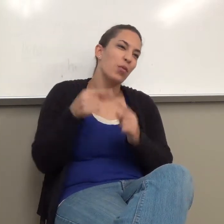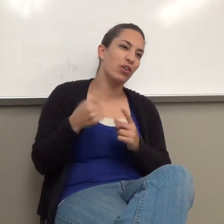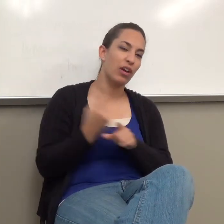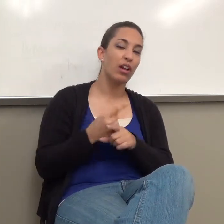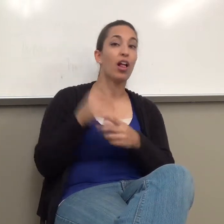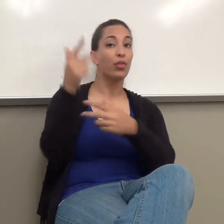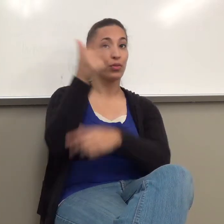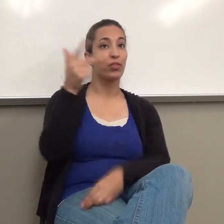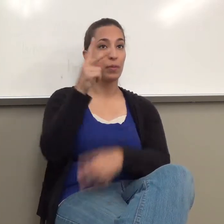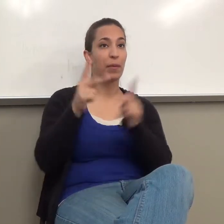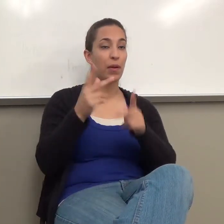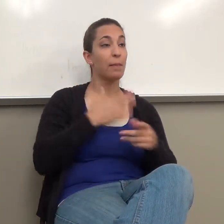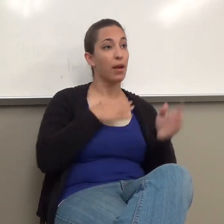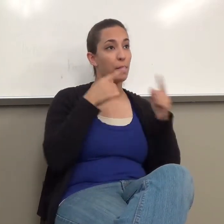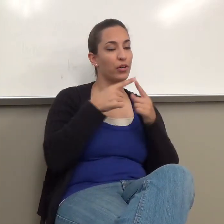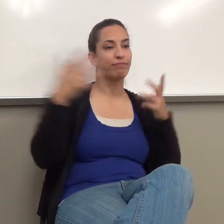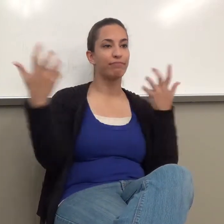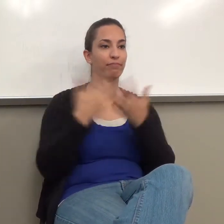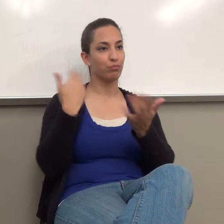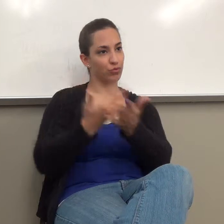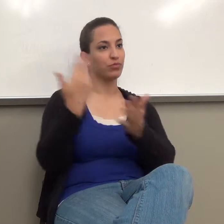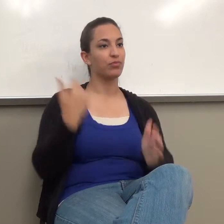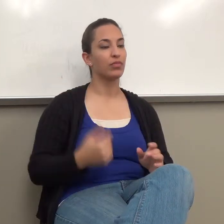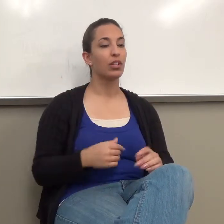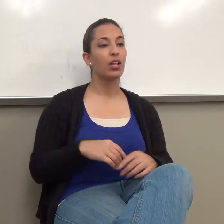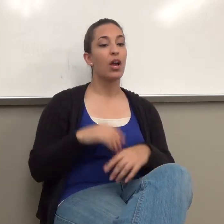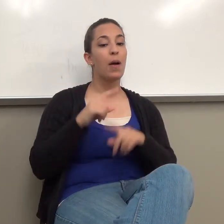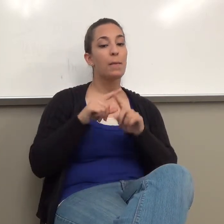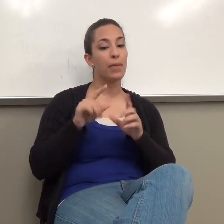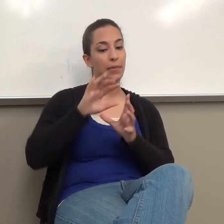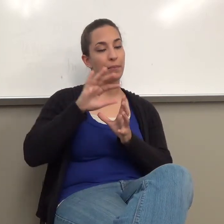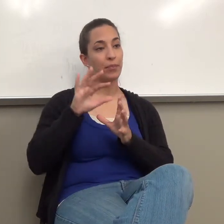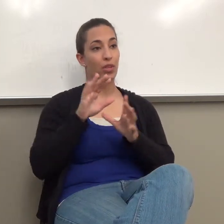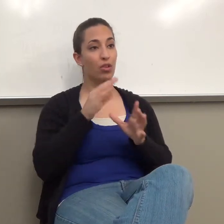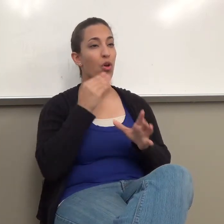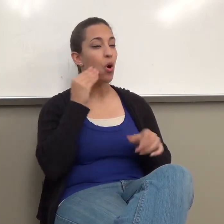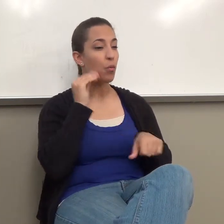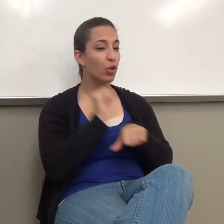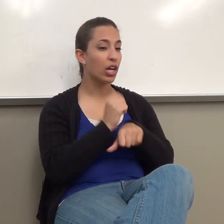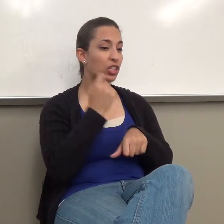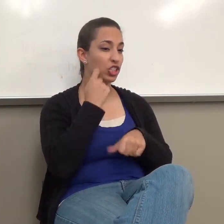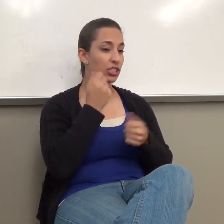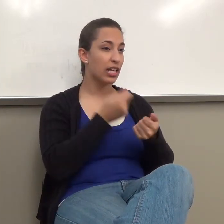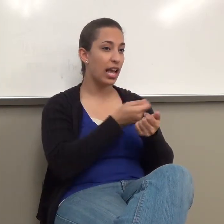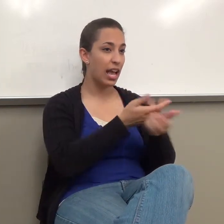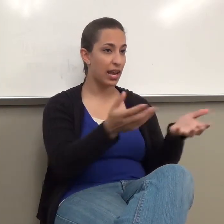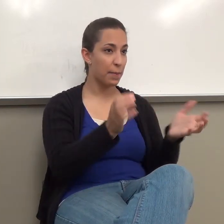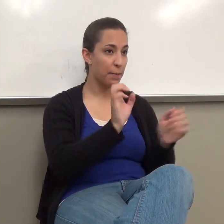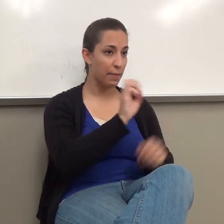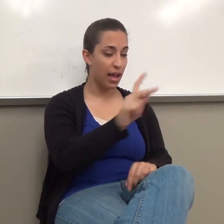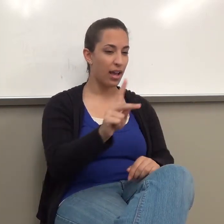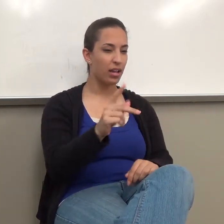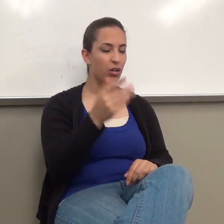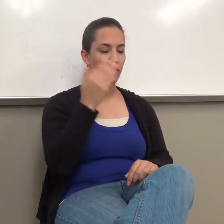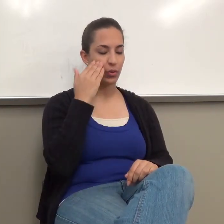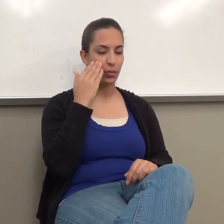your essays, and that goes along with what the homework that I just handed back to you, that business of picking out